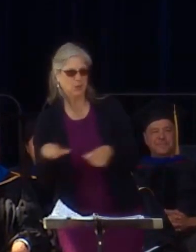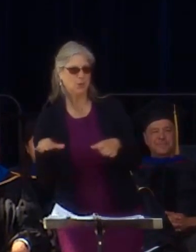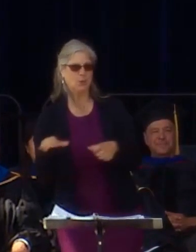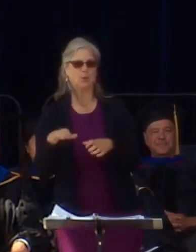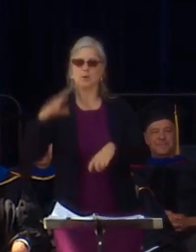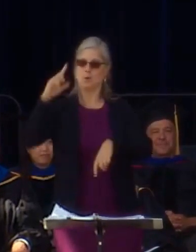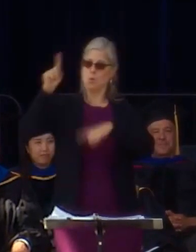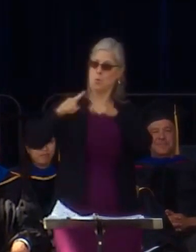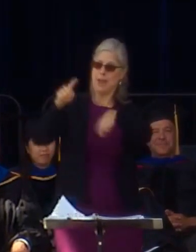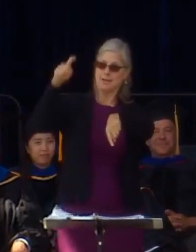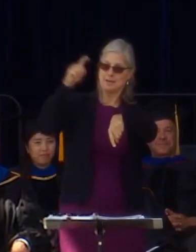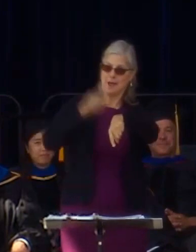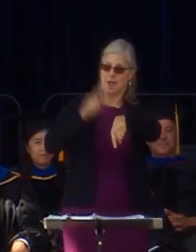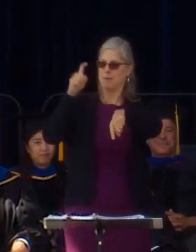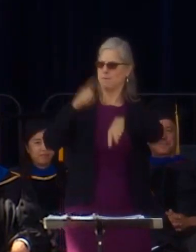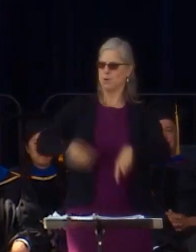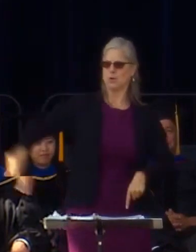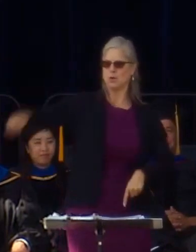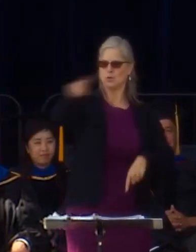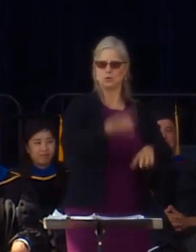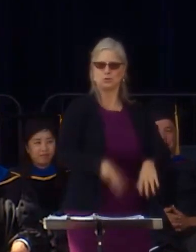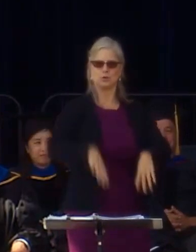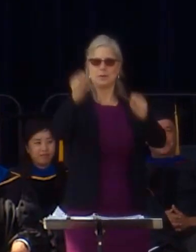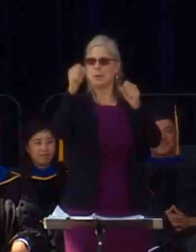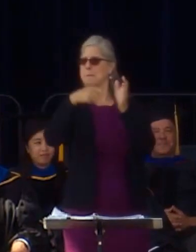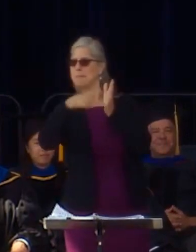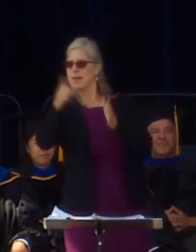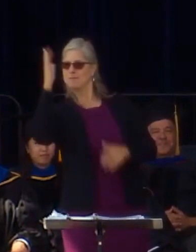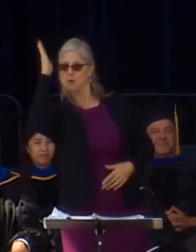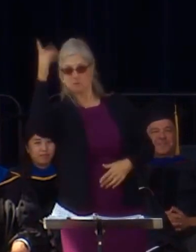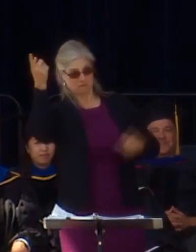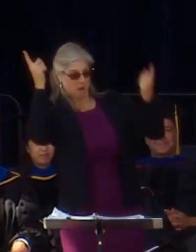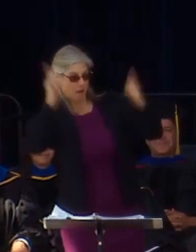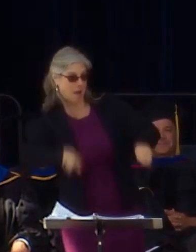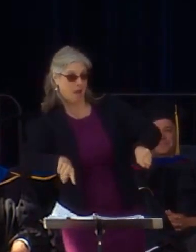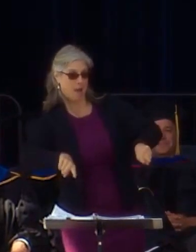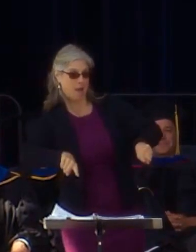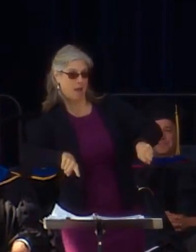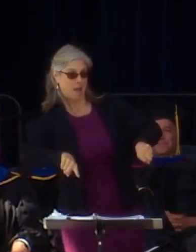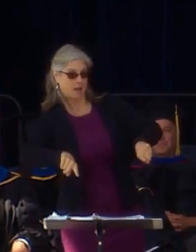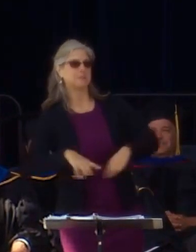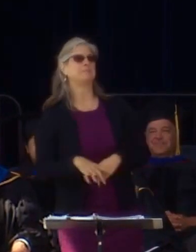when it's time for you all to pay it forward, do we have a deal?